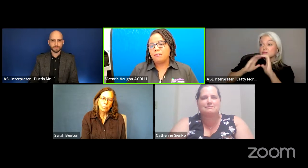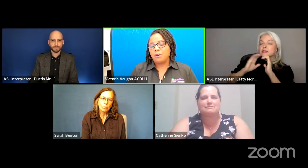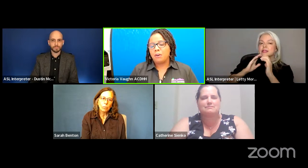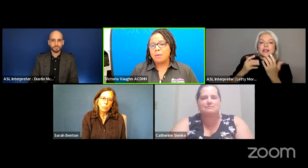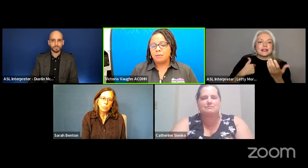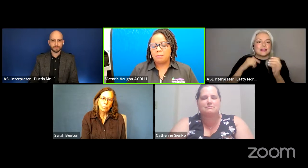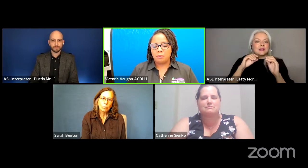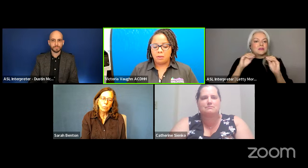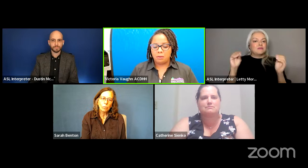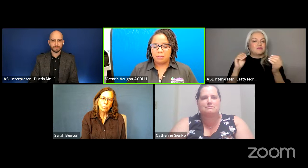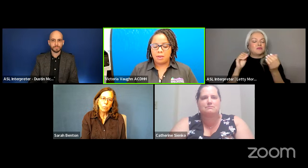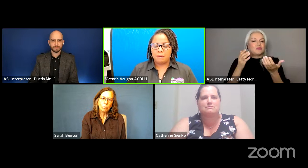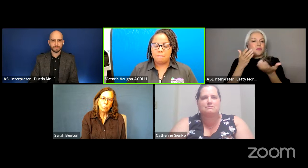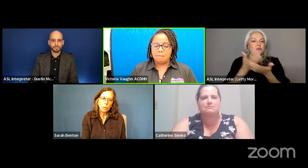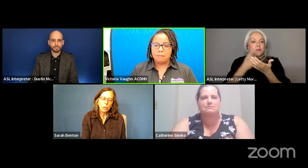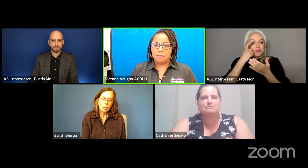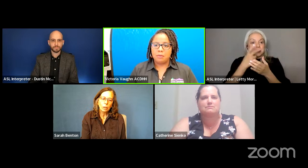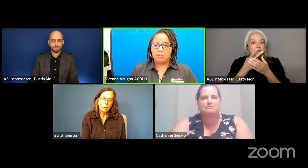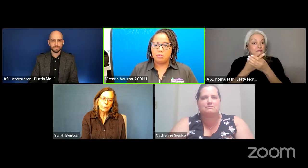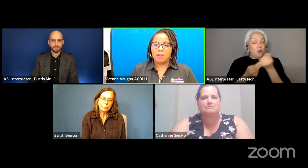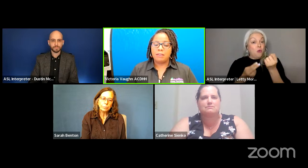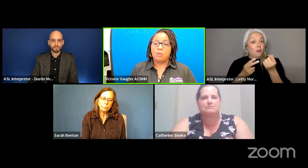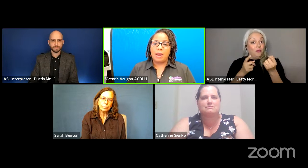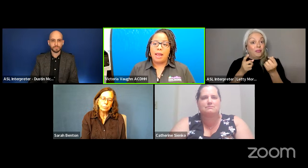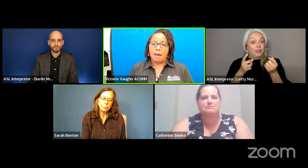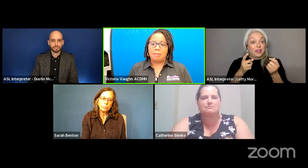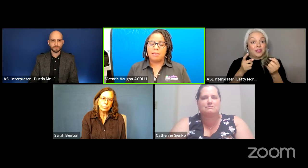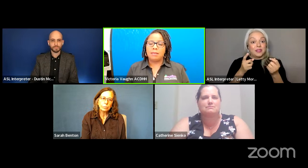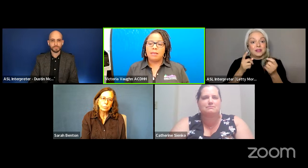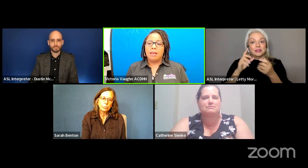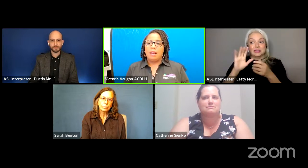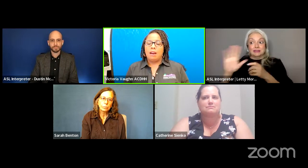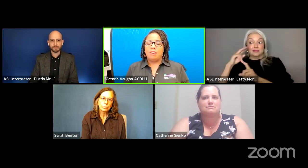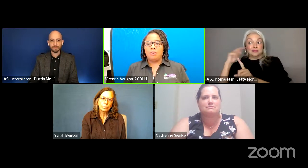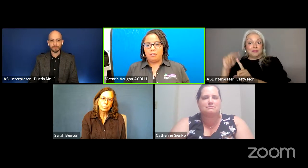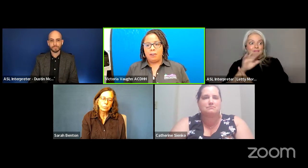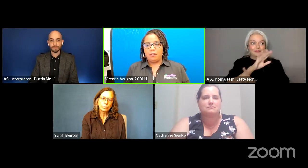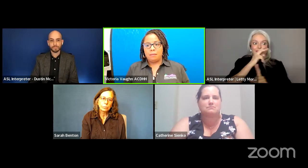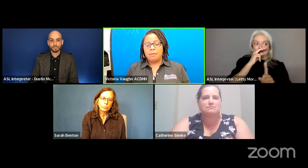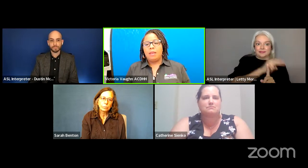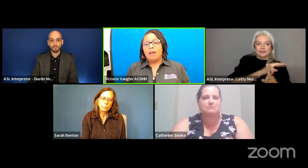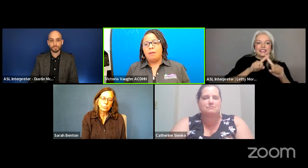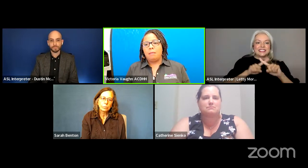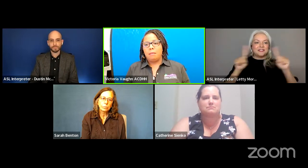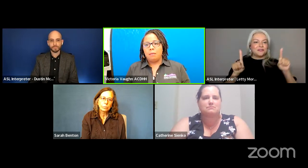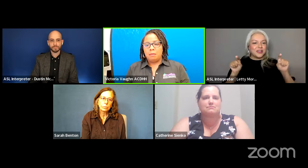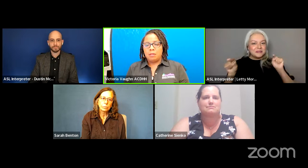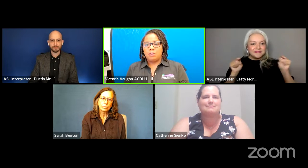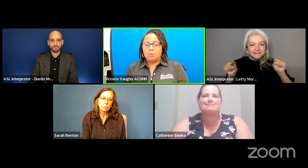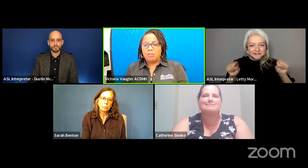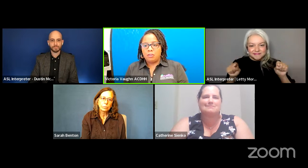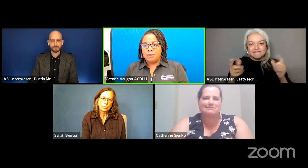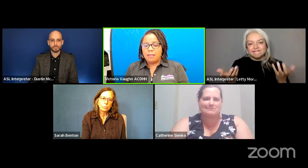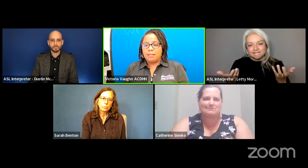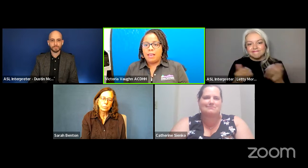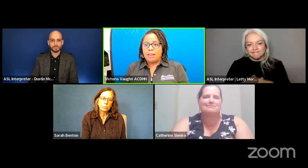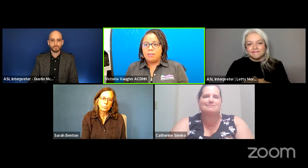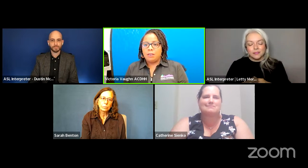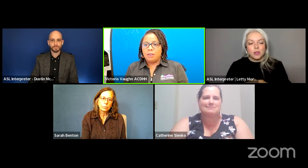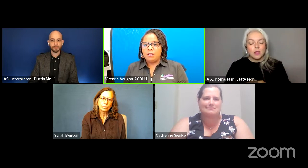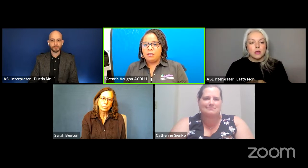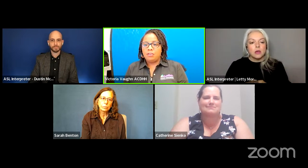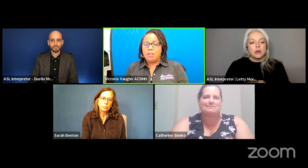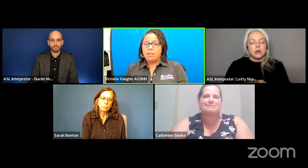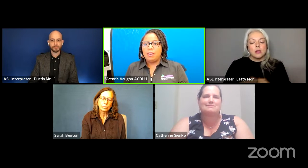to confirm, because both of those stories of what happened are different. Mrs. Welch says